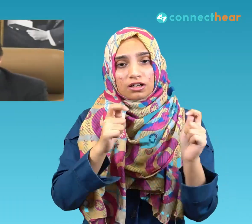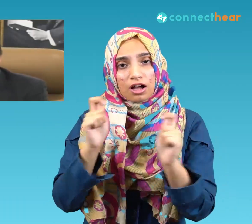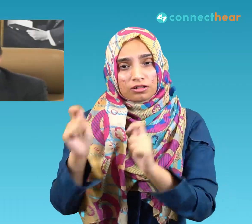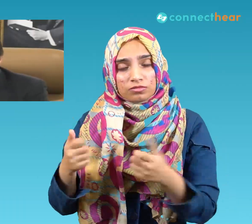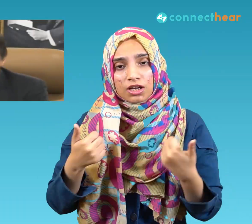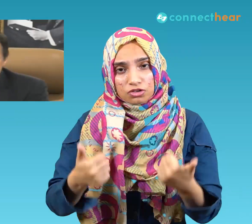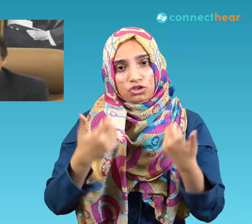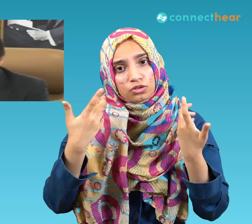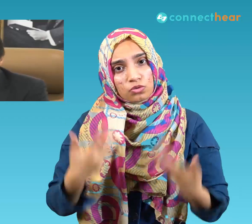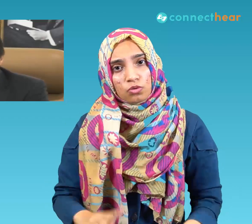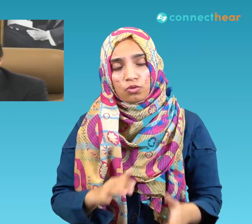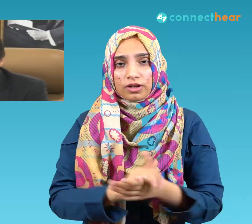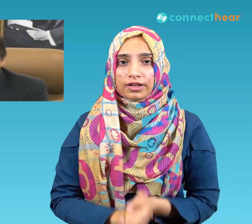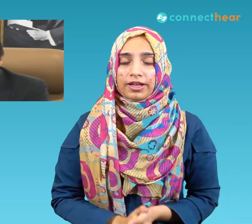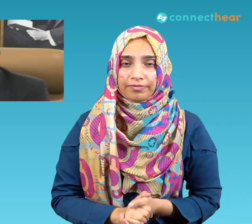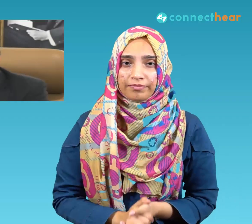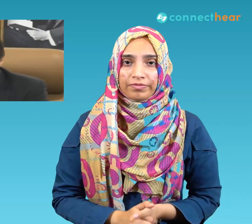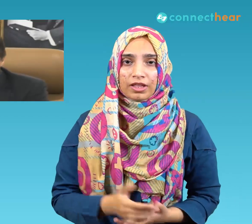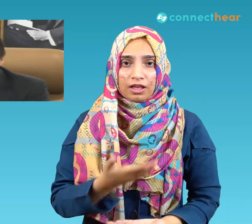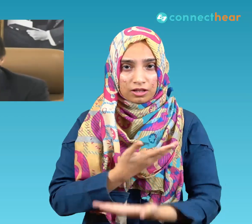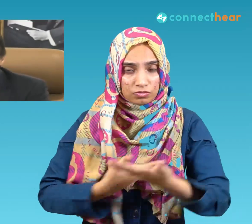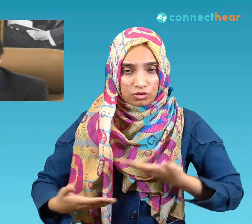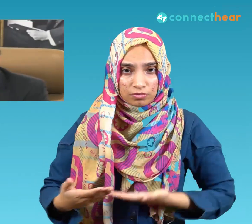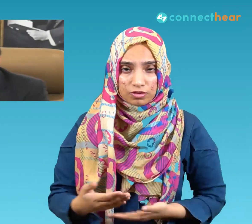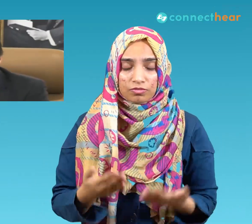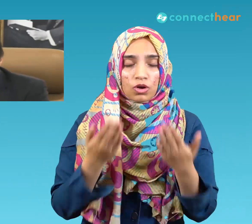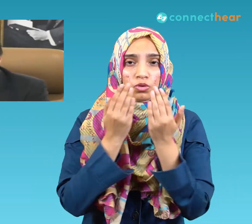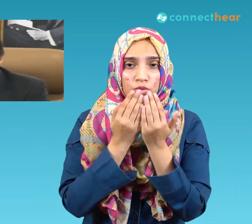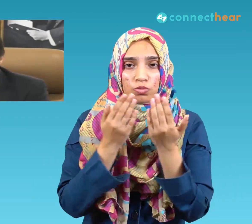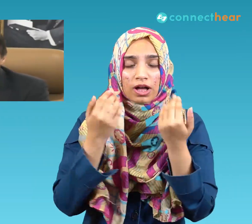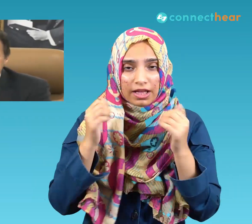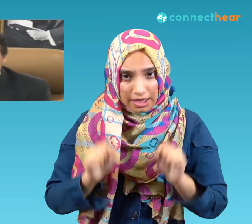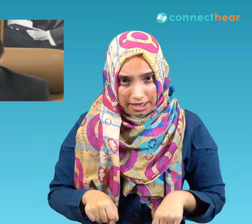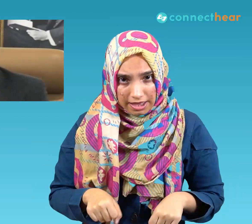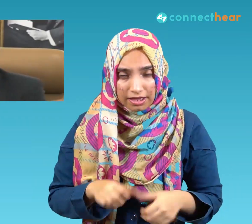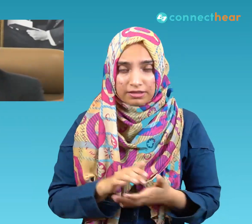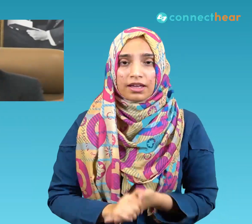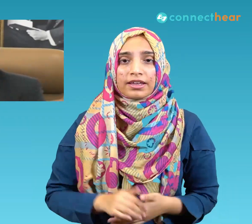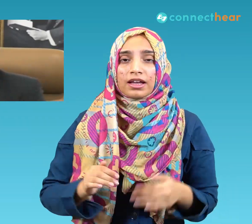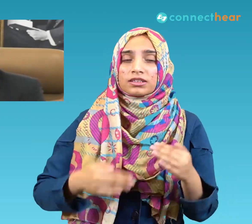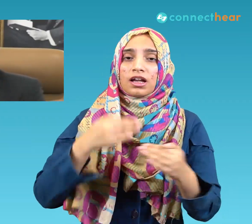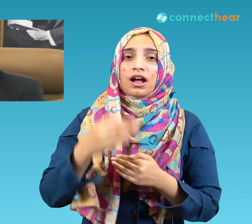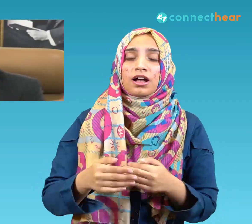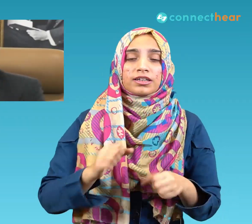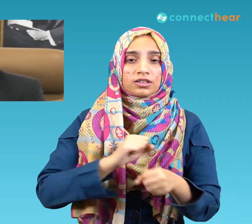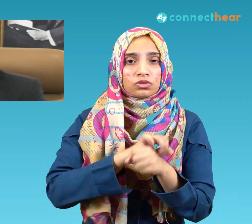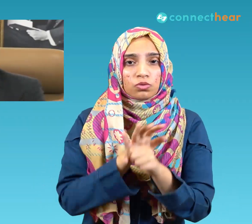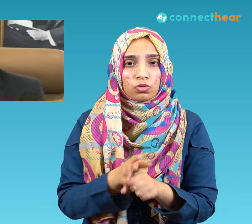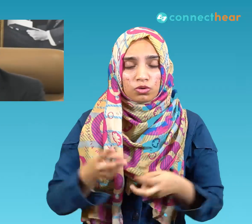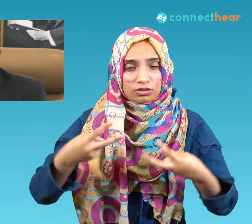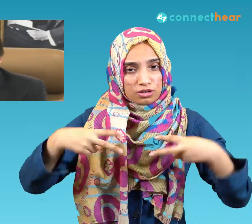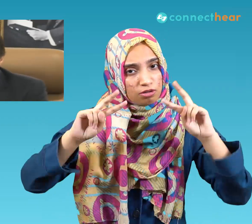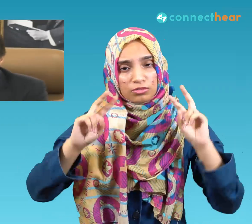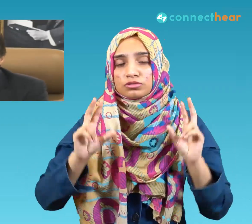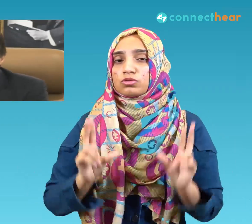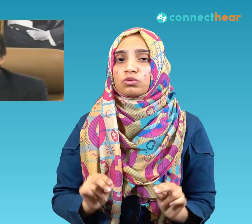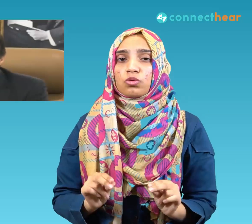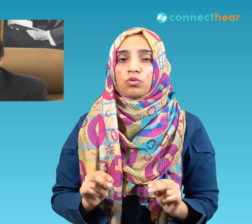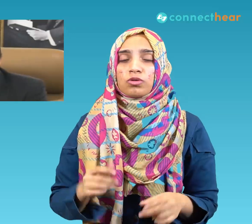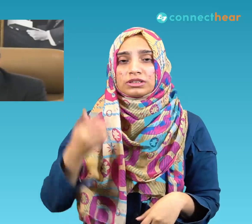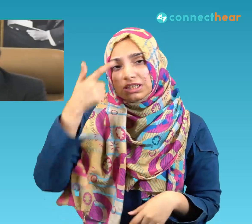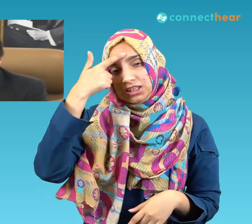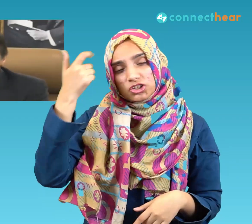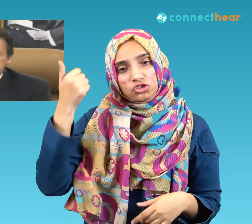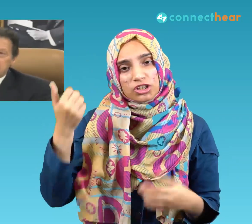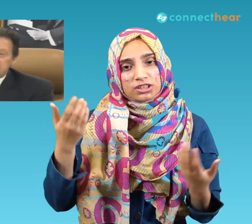know, and we are praying that the second wave of COVID does not really make us take those measures